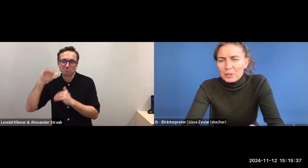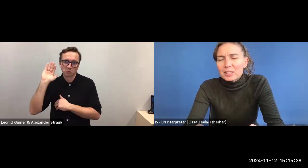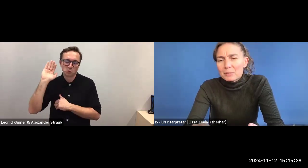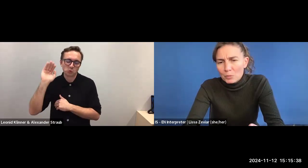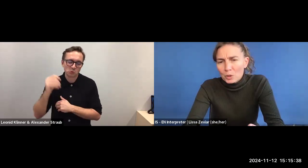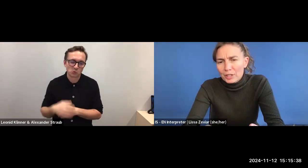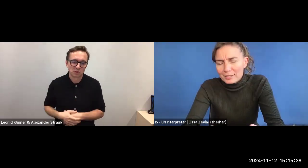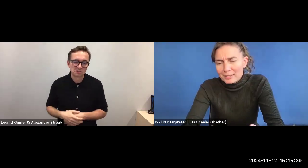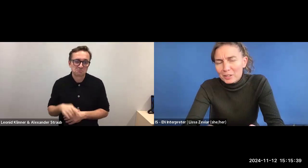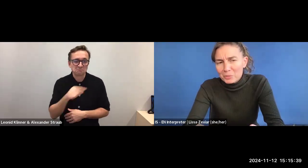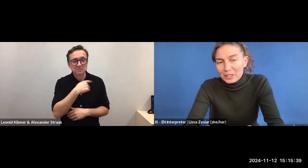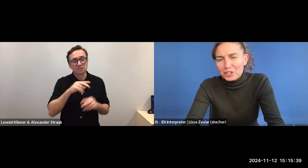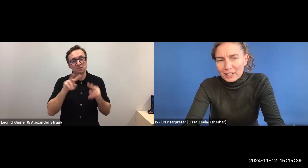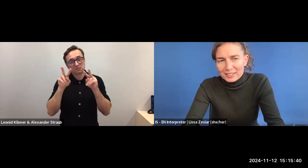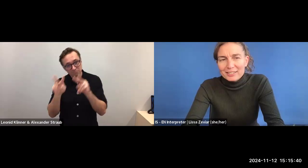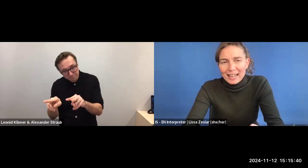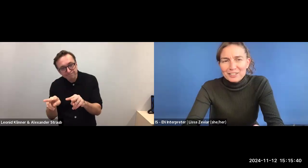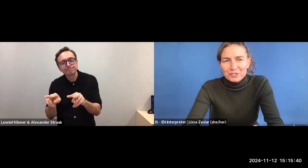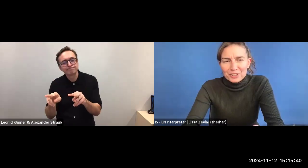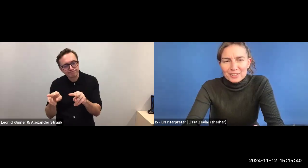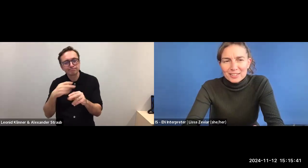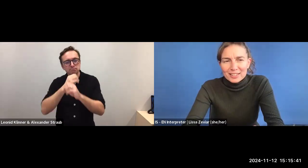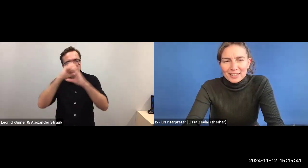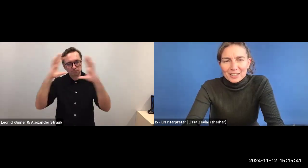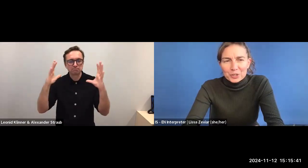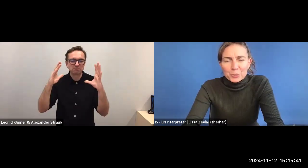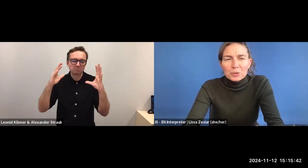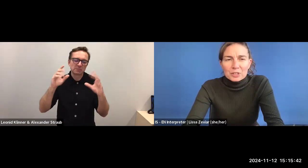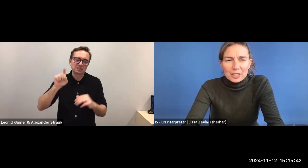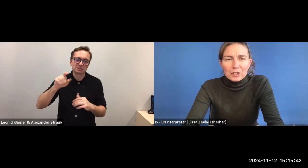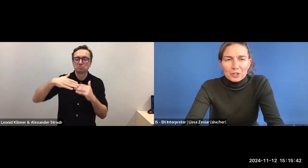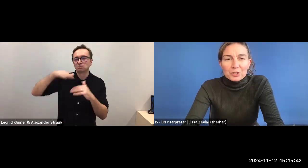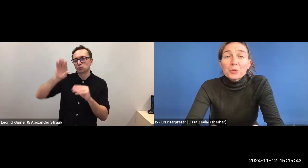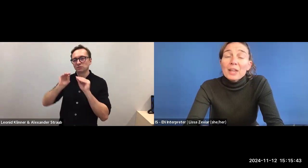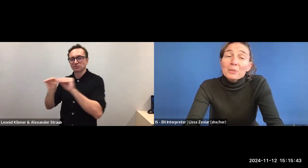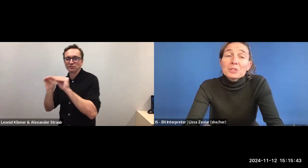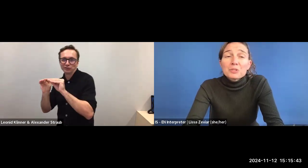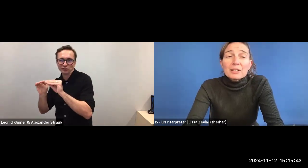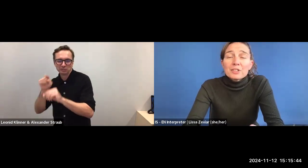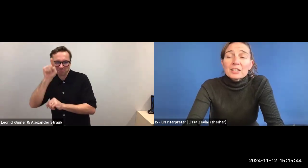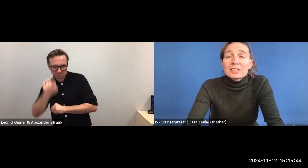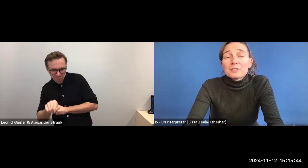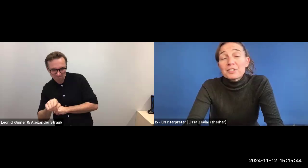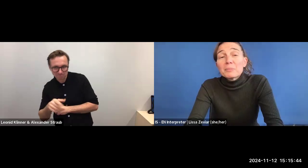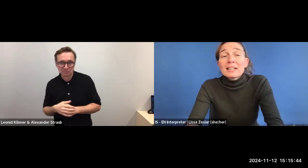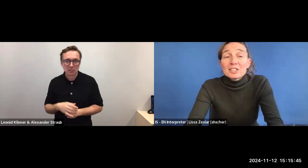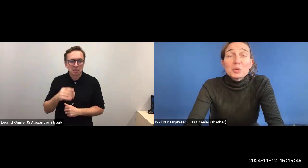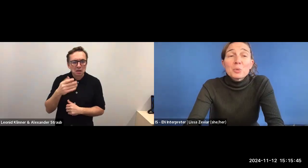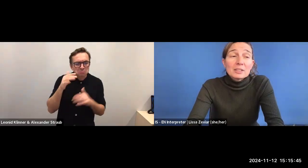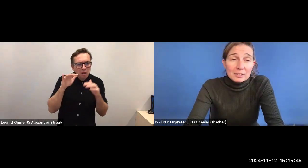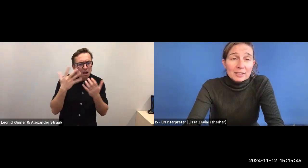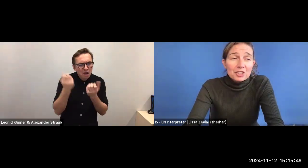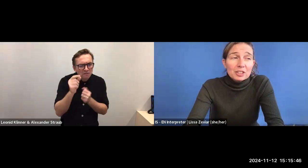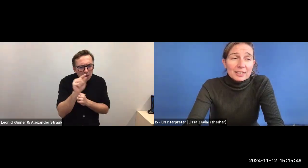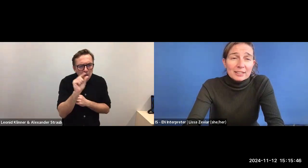And that's why you see more more incorrect answers to second and third. So that was great for us to feed back